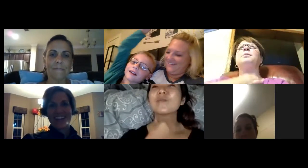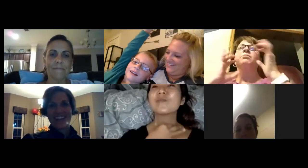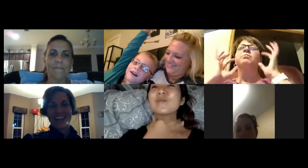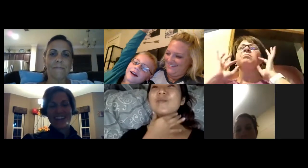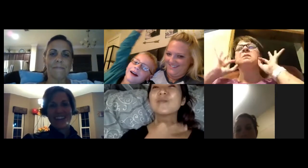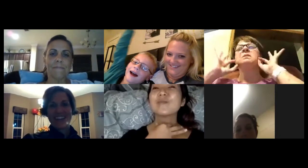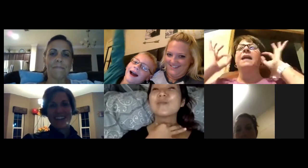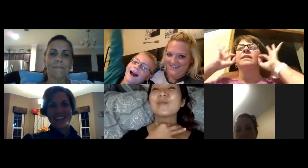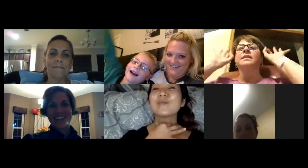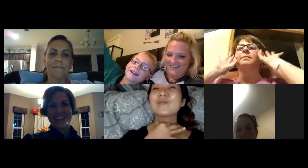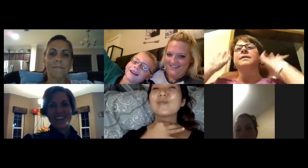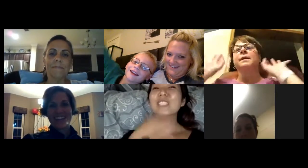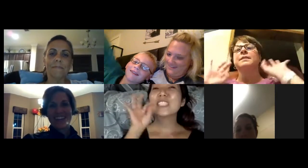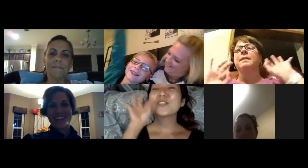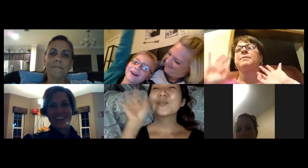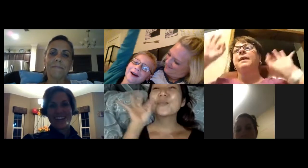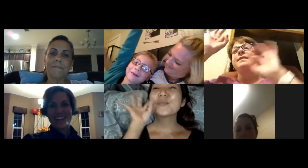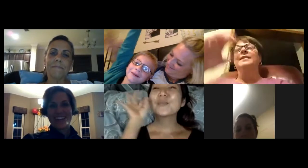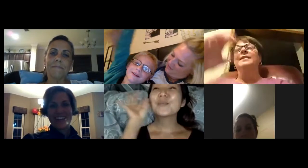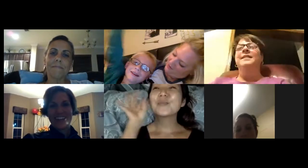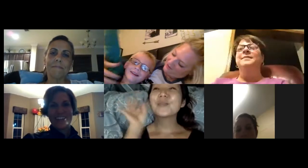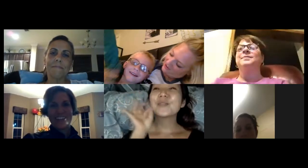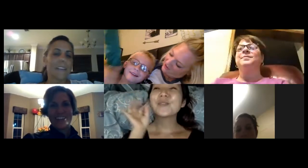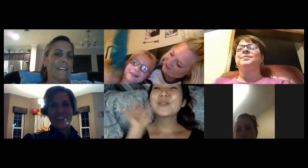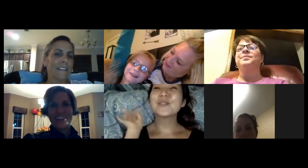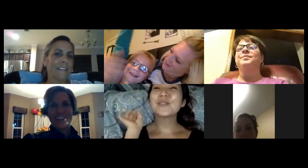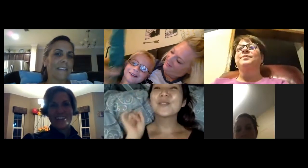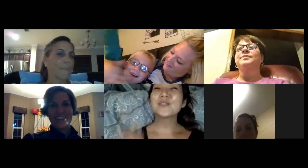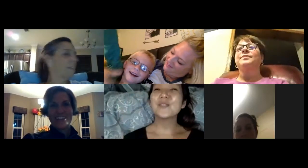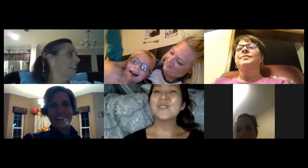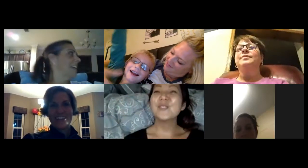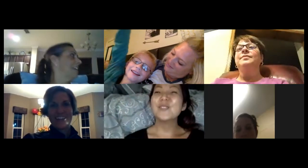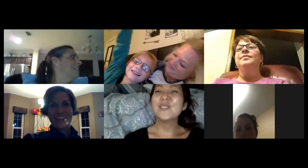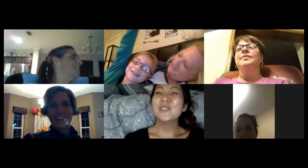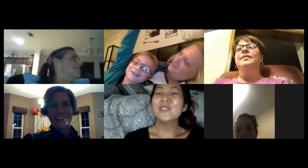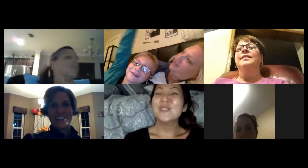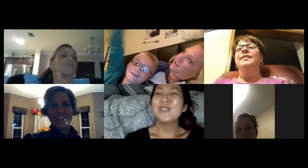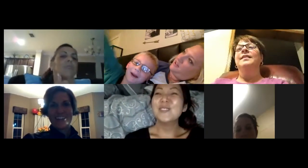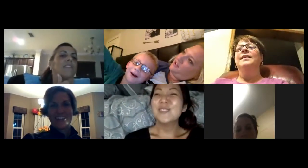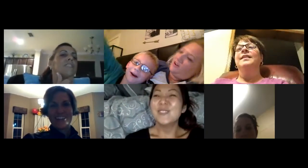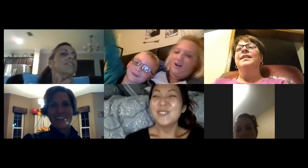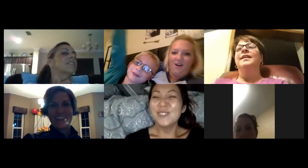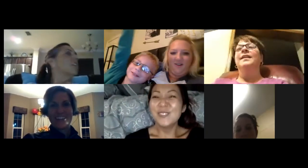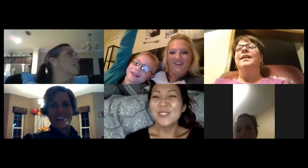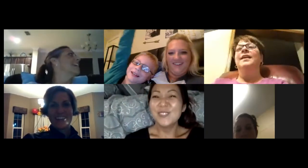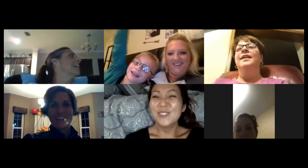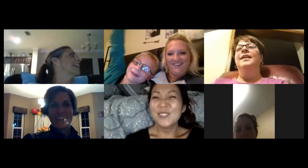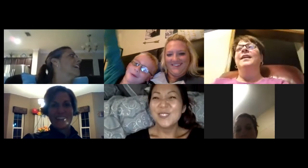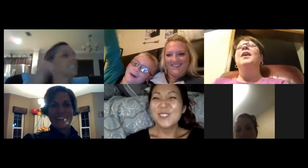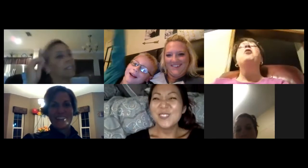then spots. With your arm? No, right here on your neck. I like to do it with my arm, so Oh. it's like more.